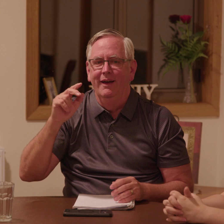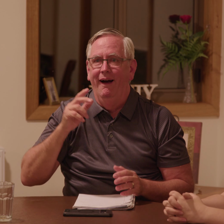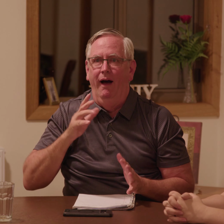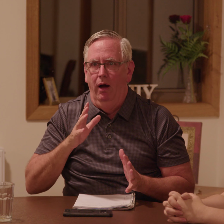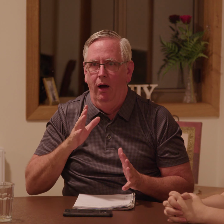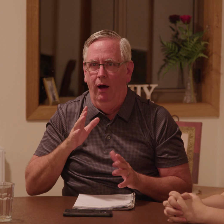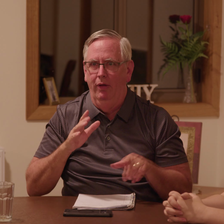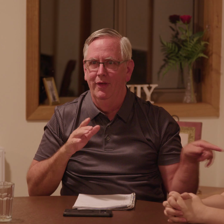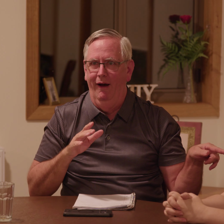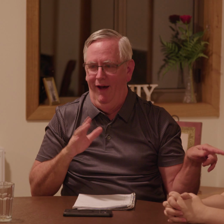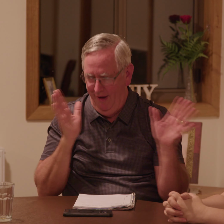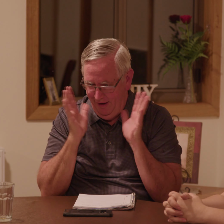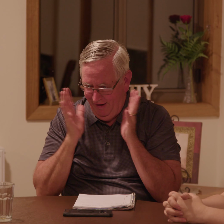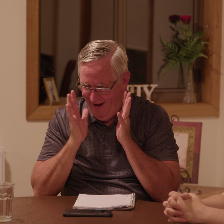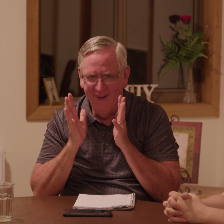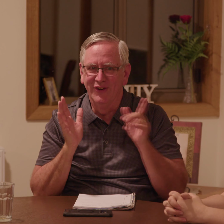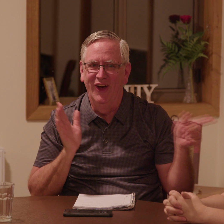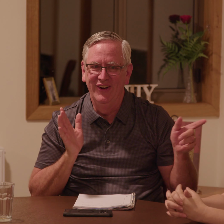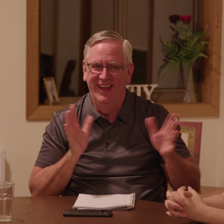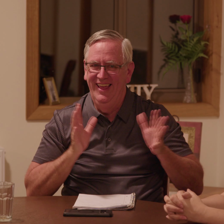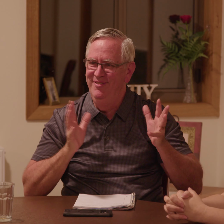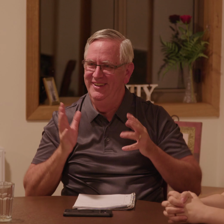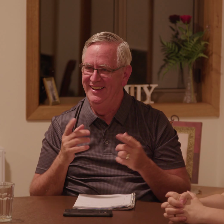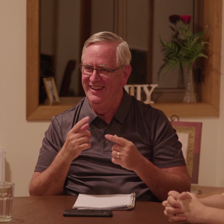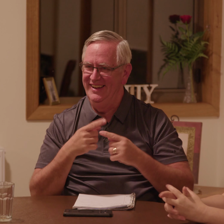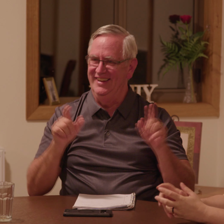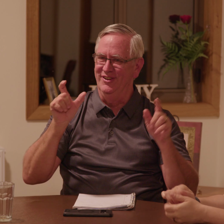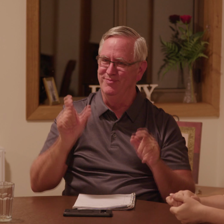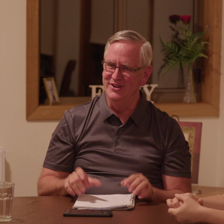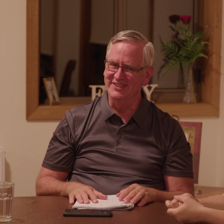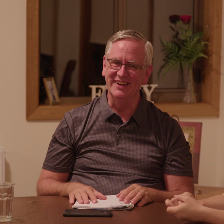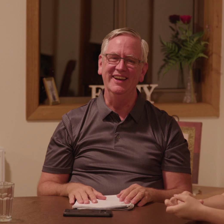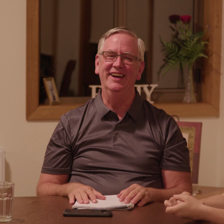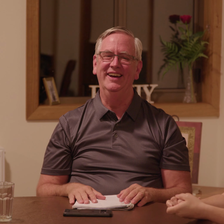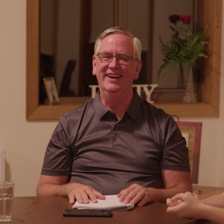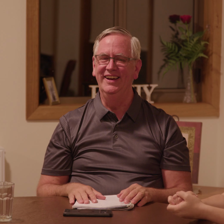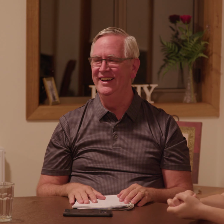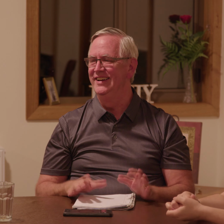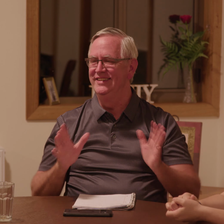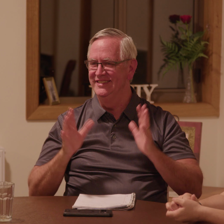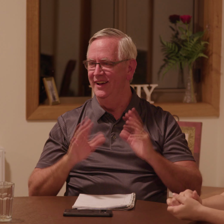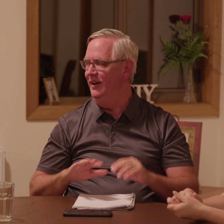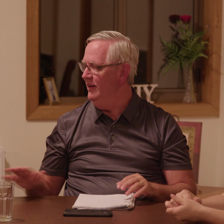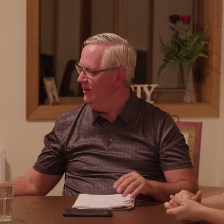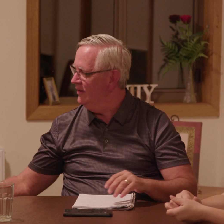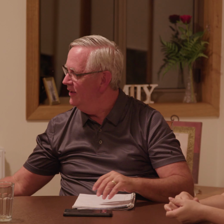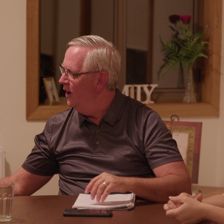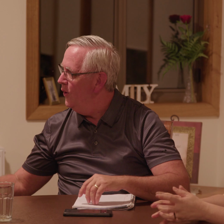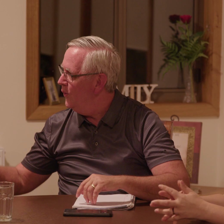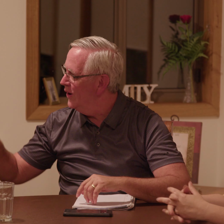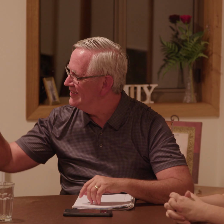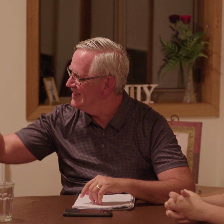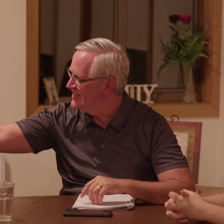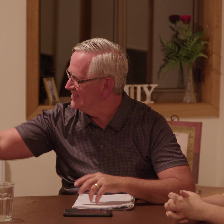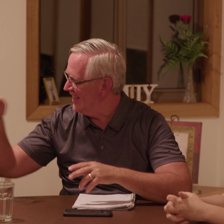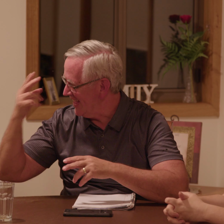Everybody always thinks my name. When I tell you to pick somebody else's name, that's a little bit of a friendly. Yeah. Wait, somebody else's.